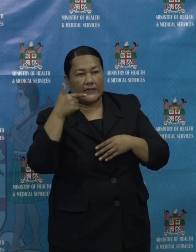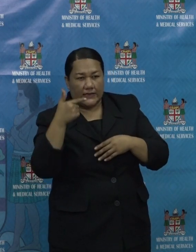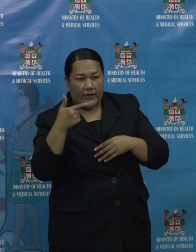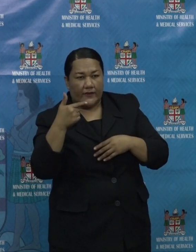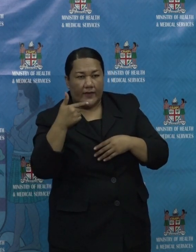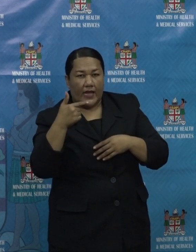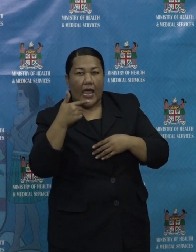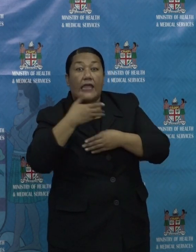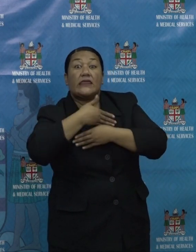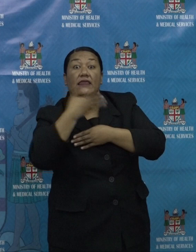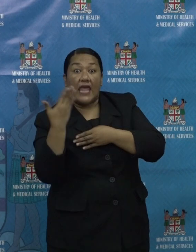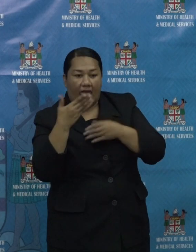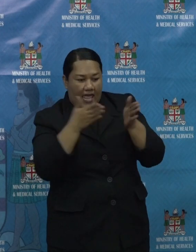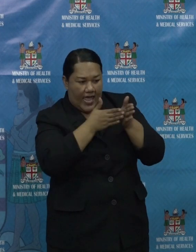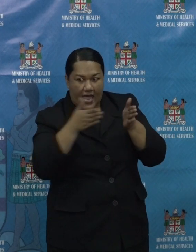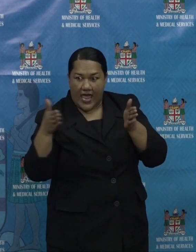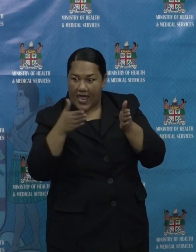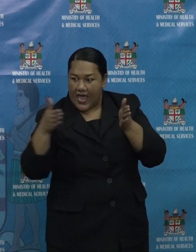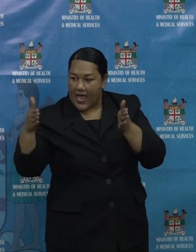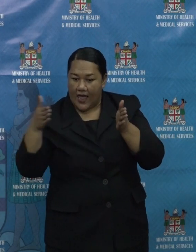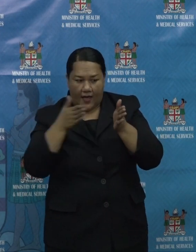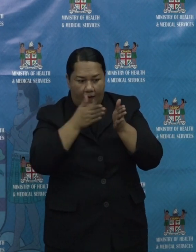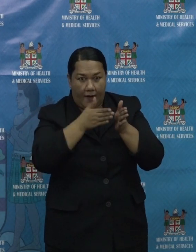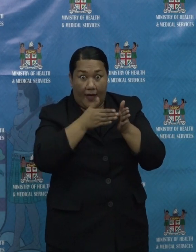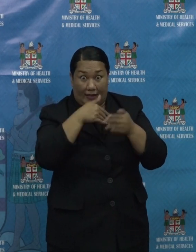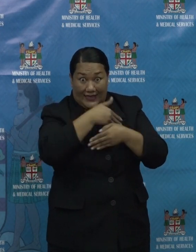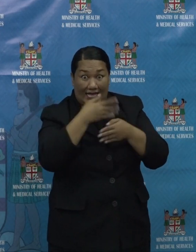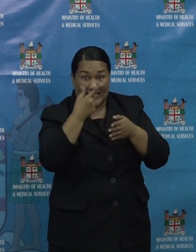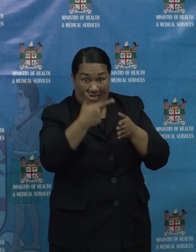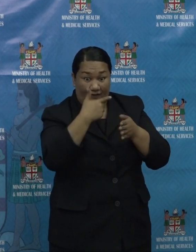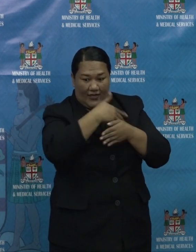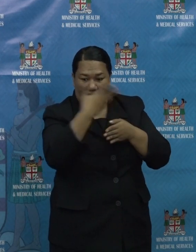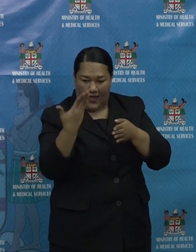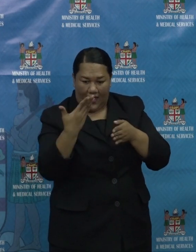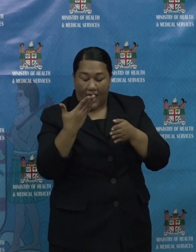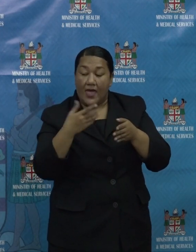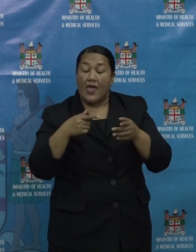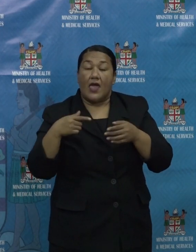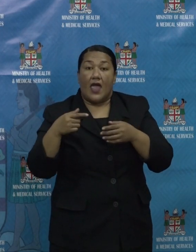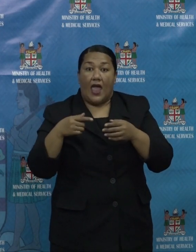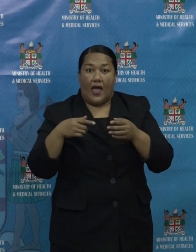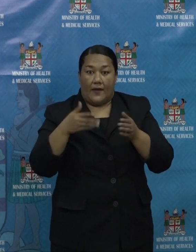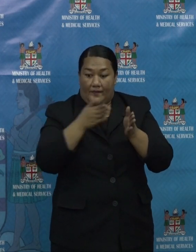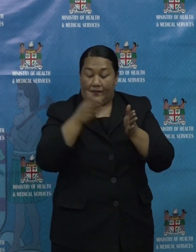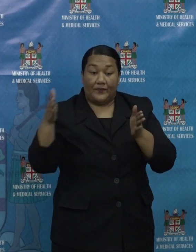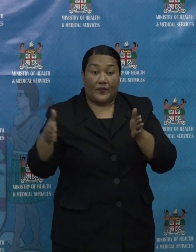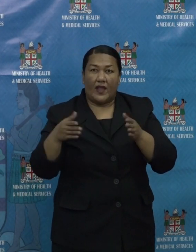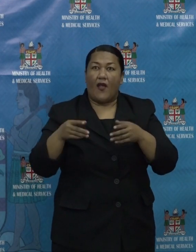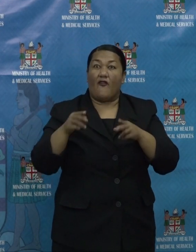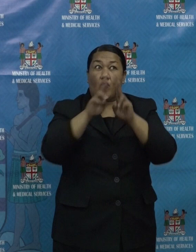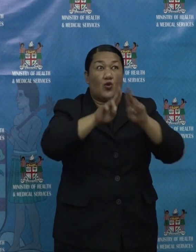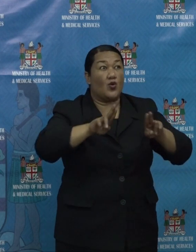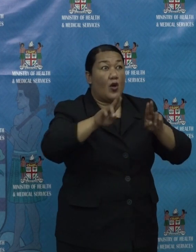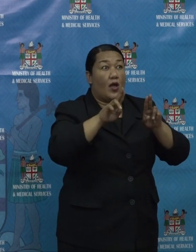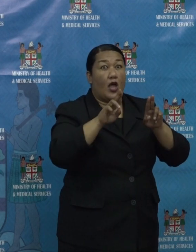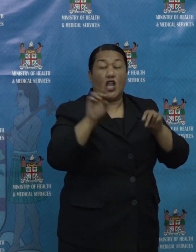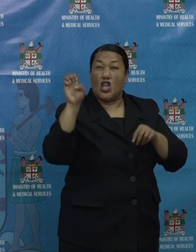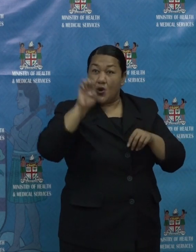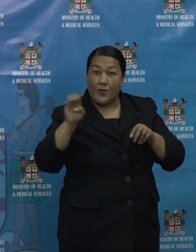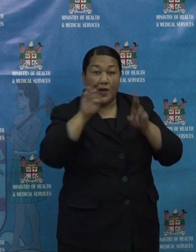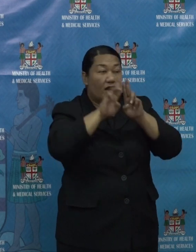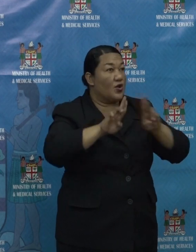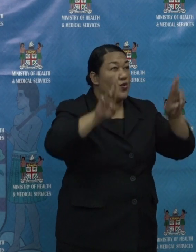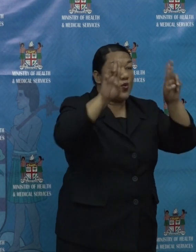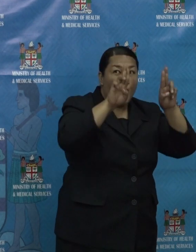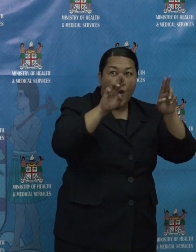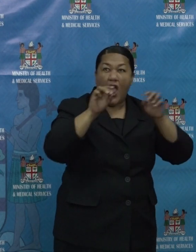With the help of development partners, including the Australian and New Zealand governments, the European Union, and the World Health Organization,